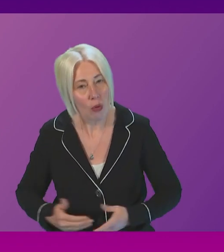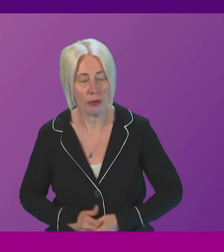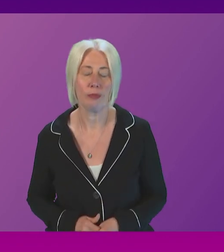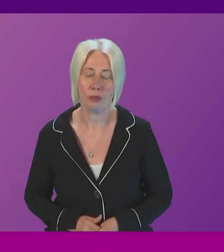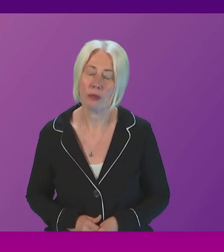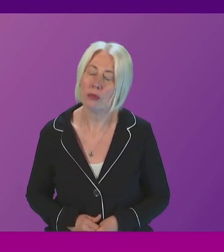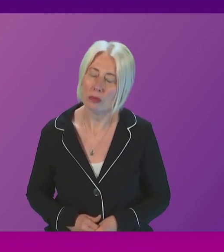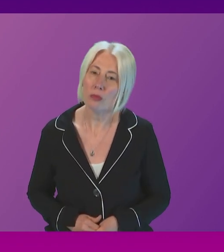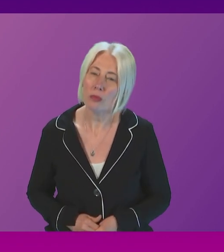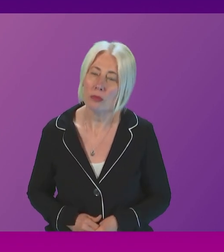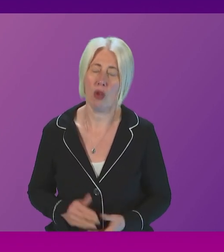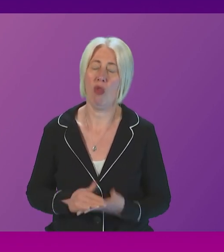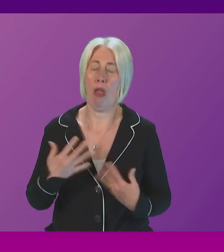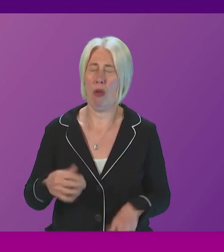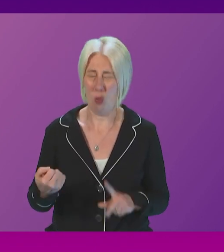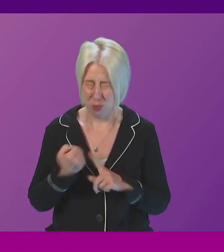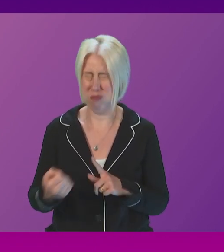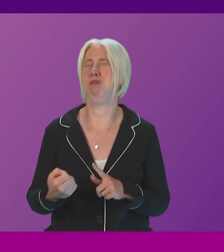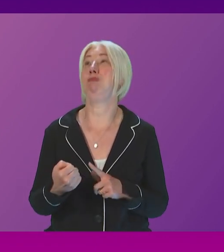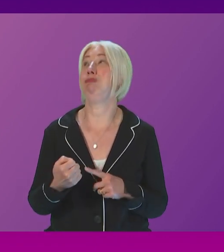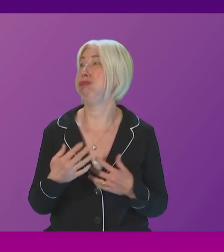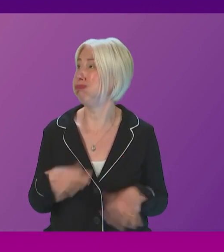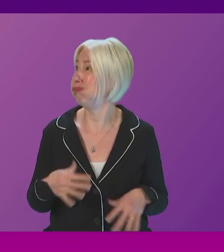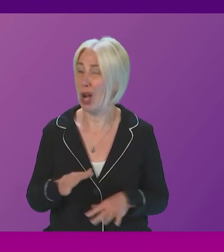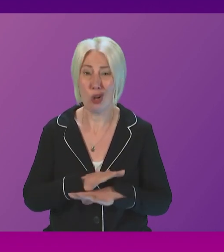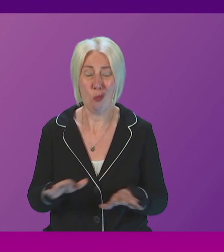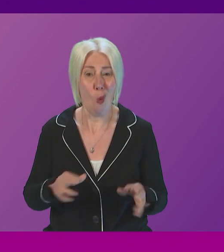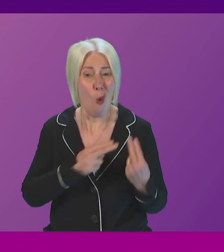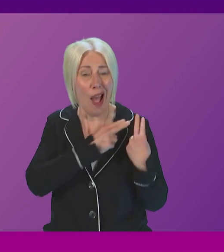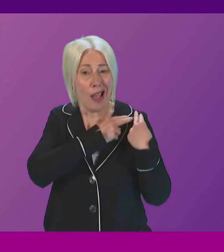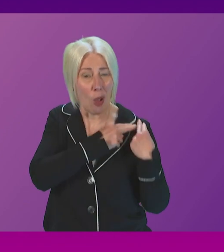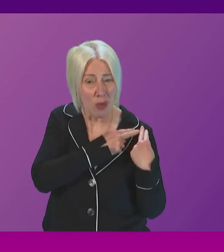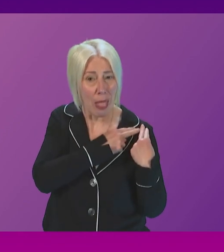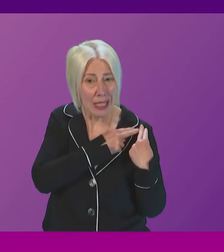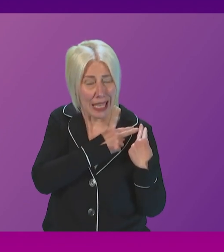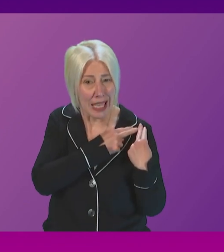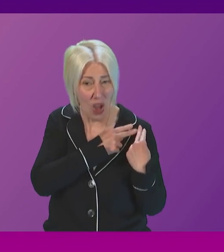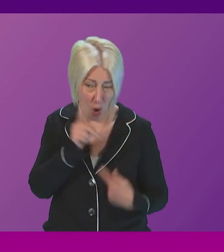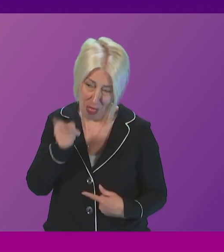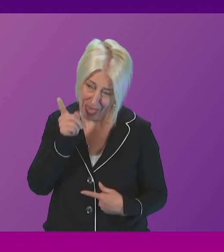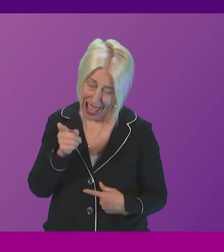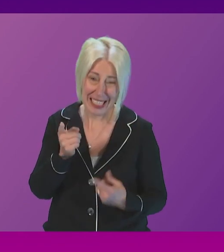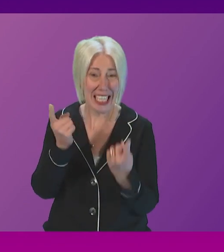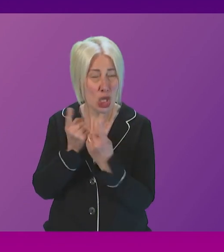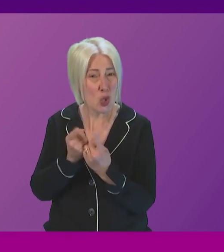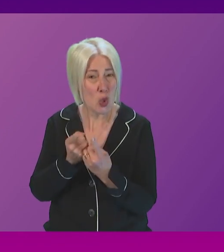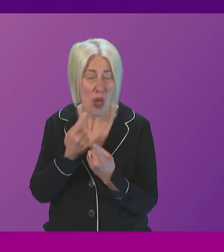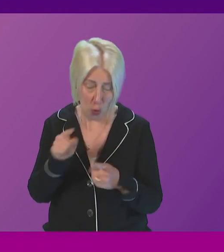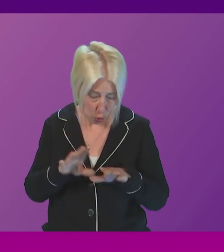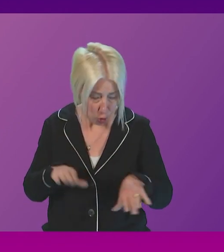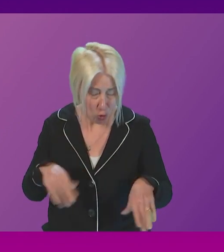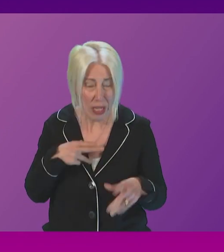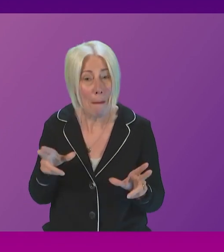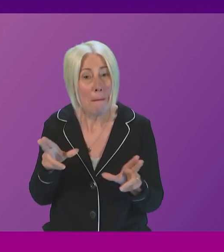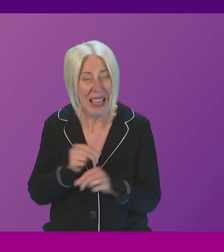is astounding that there was not more accountability taken of that particular fact that these children had